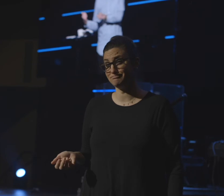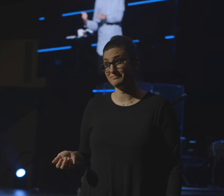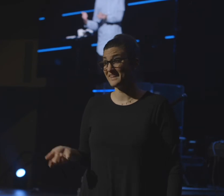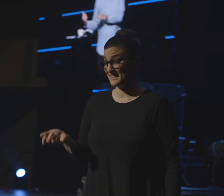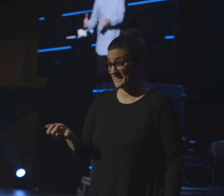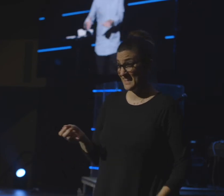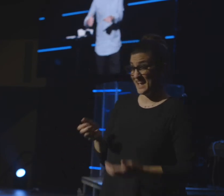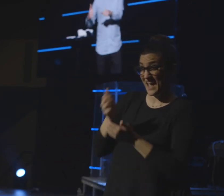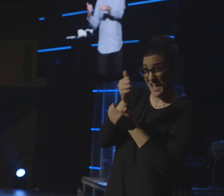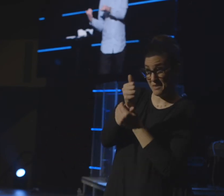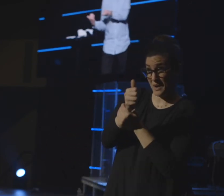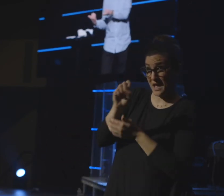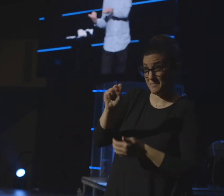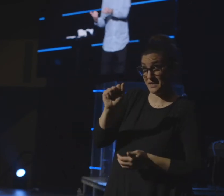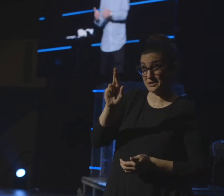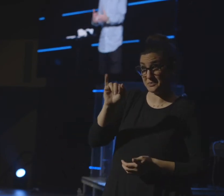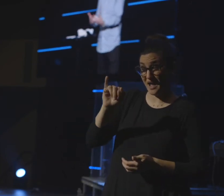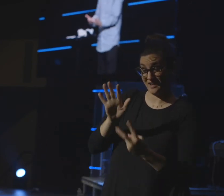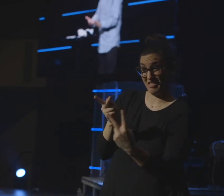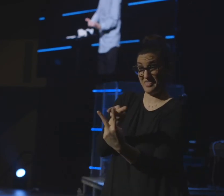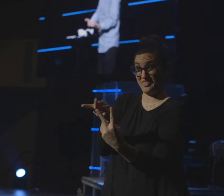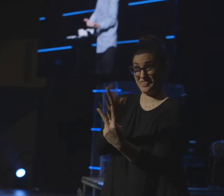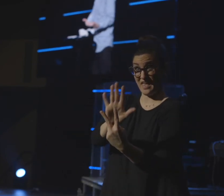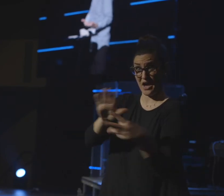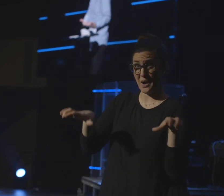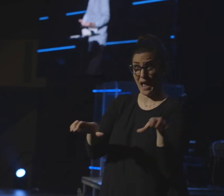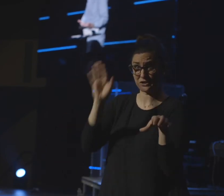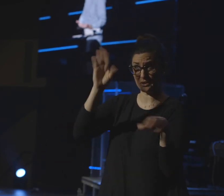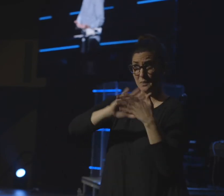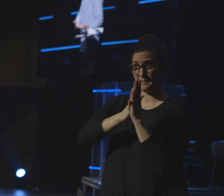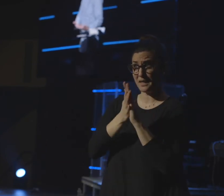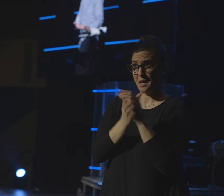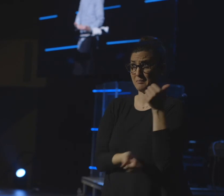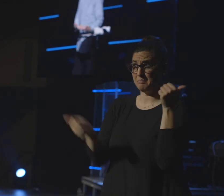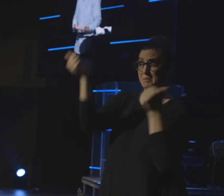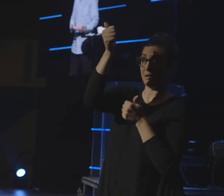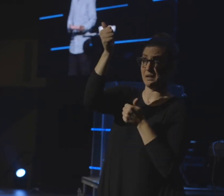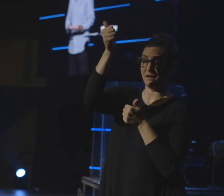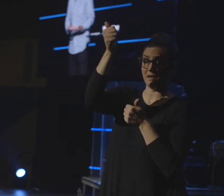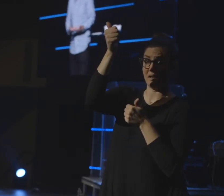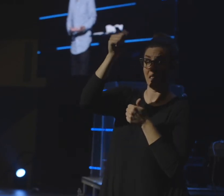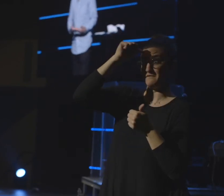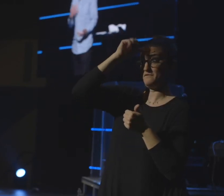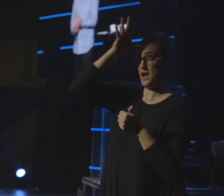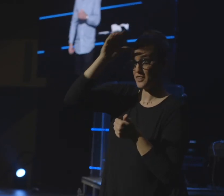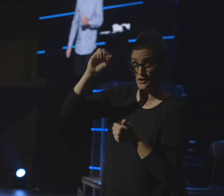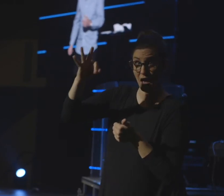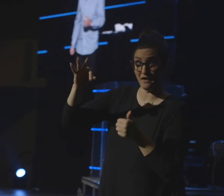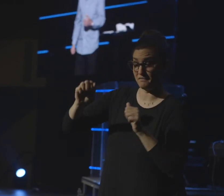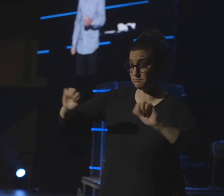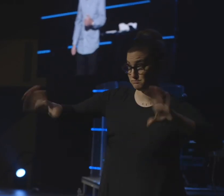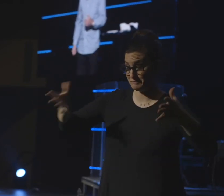me? And not only did they show the worst kind of character, Abraham, this is